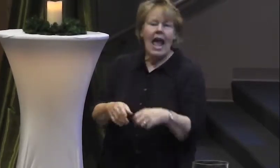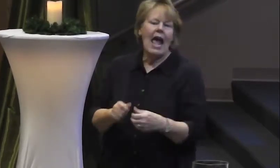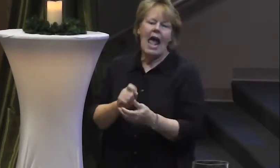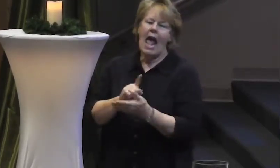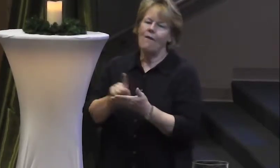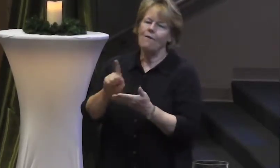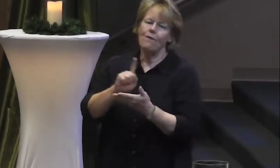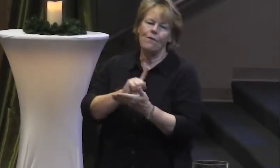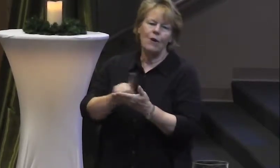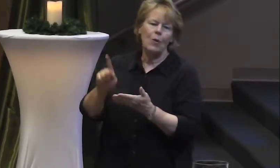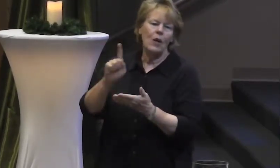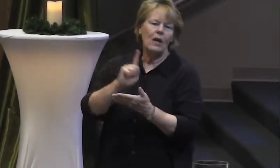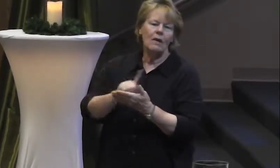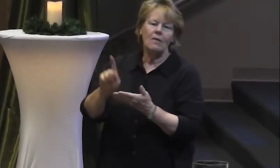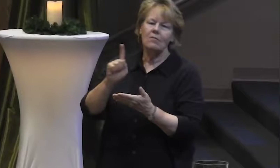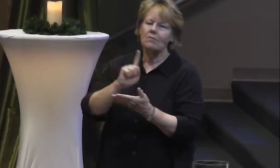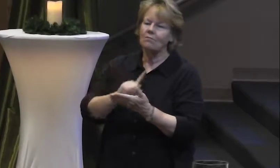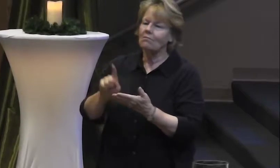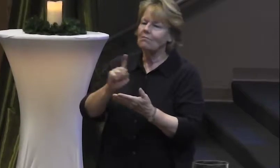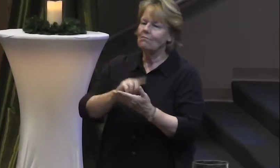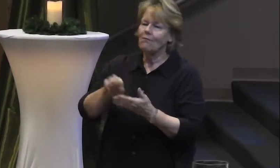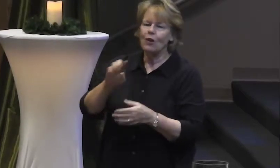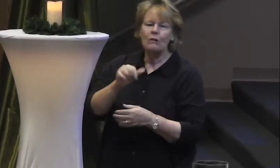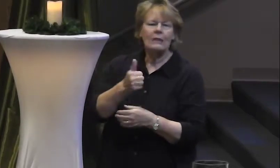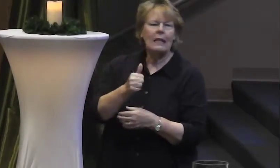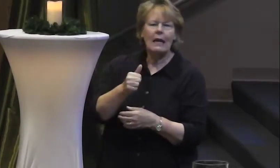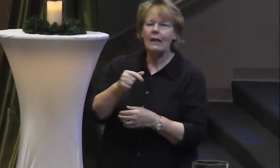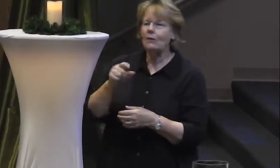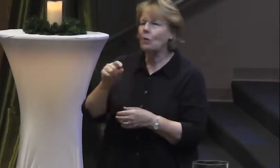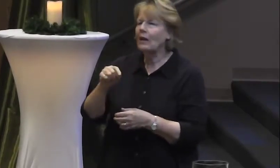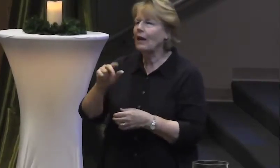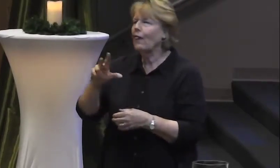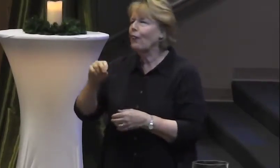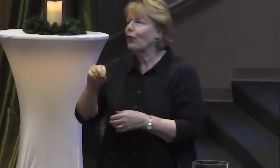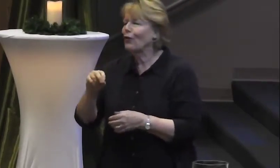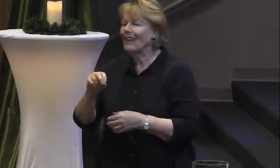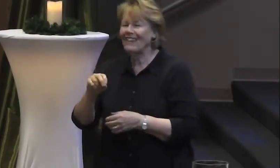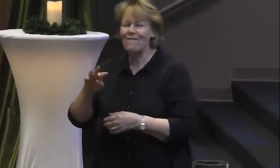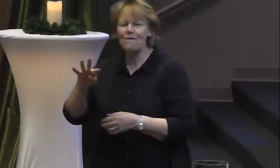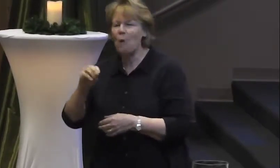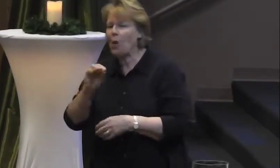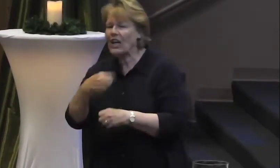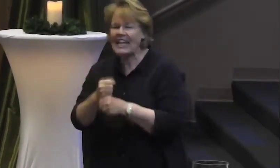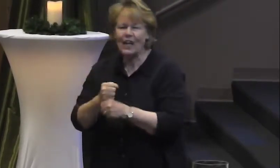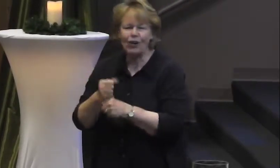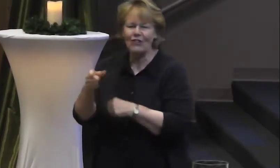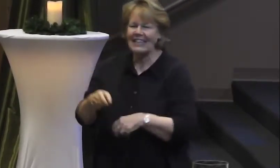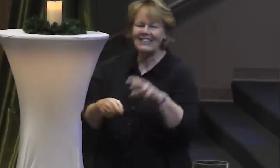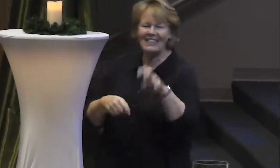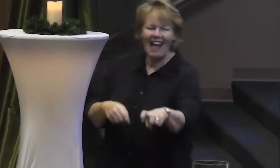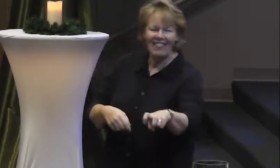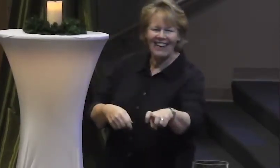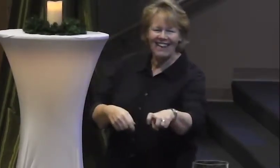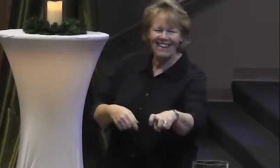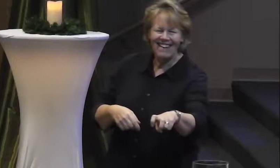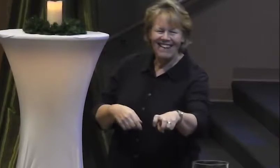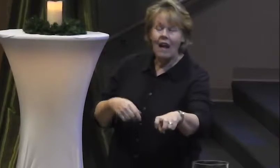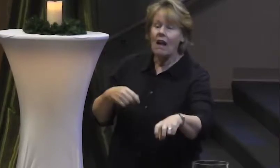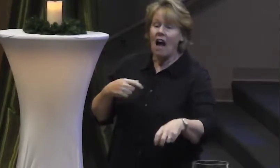decades, that's where Mr. Monroe sat. Well, I had already gone off to college, and my sister told me that one day, some